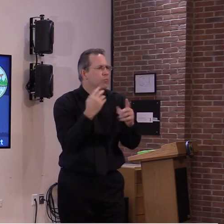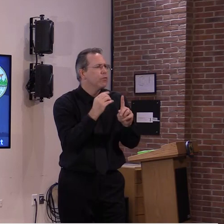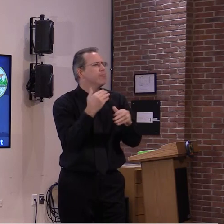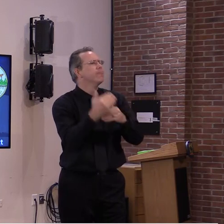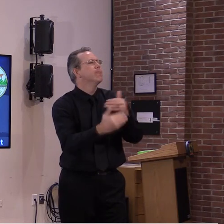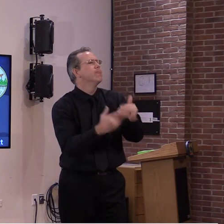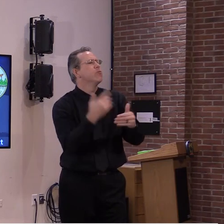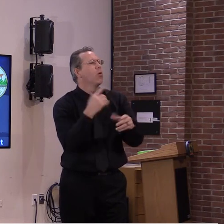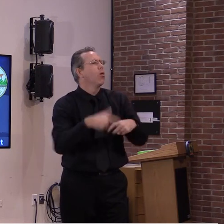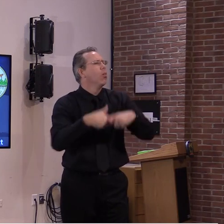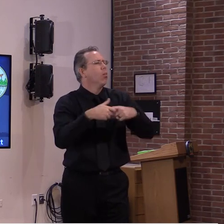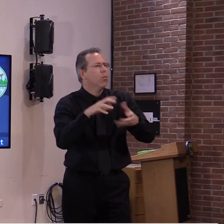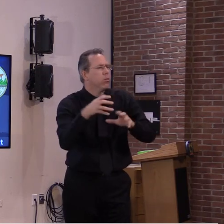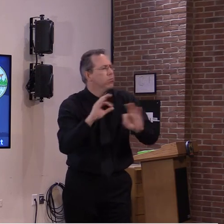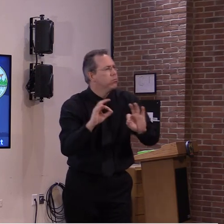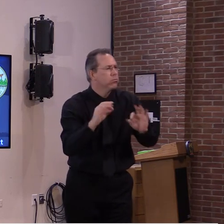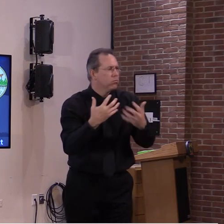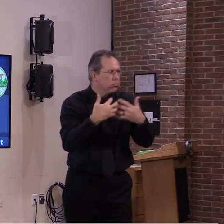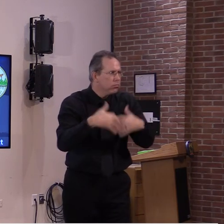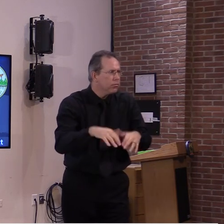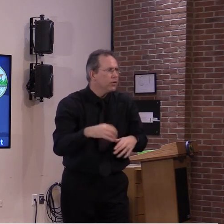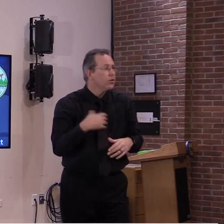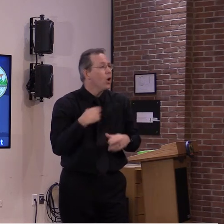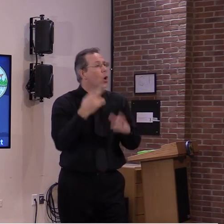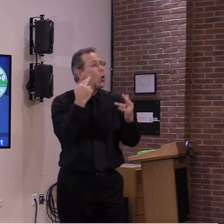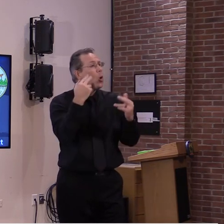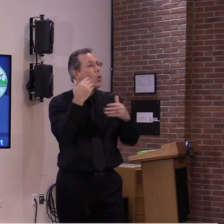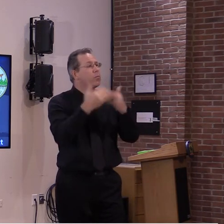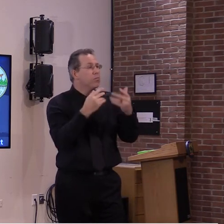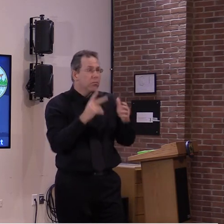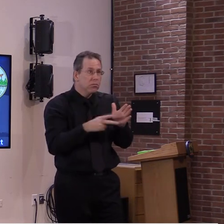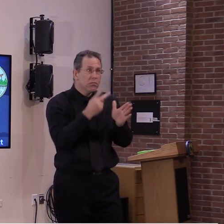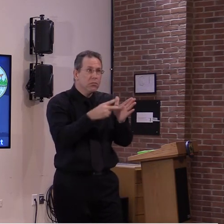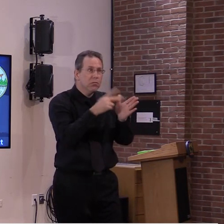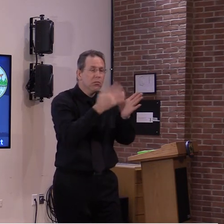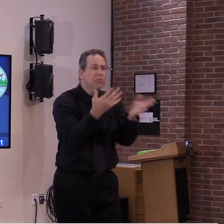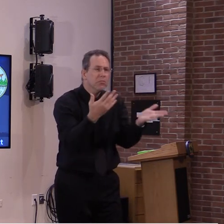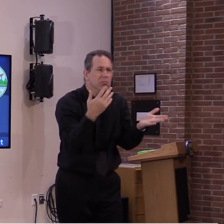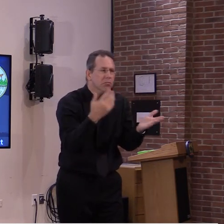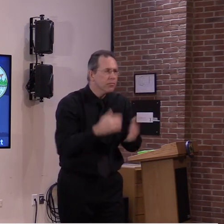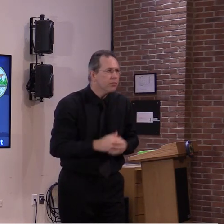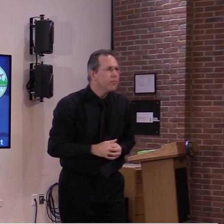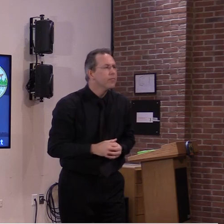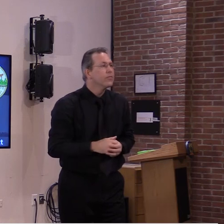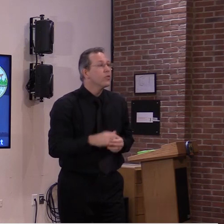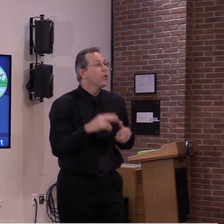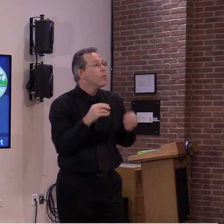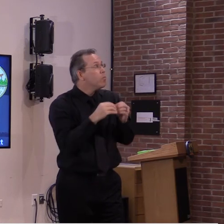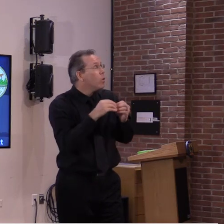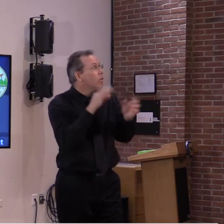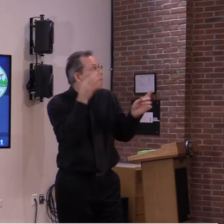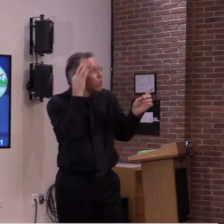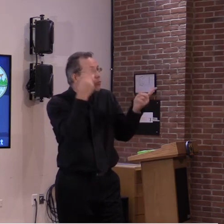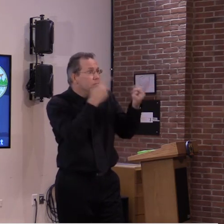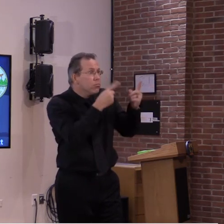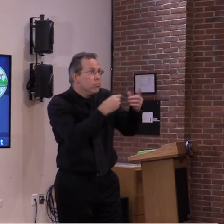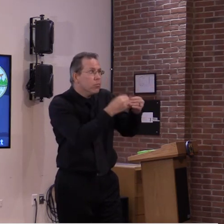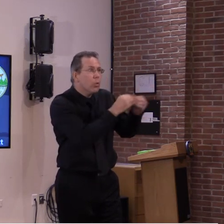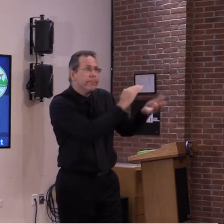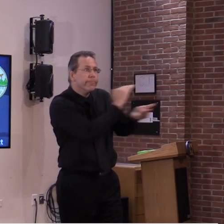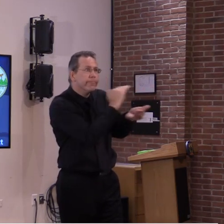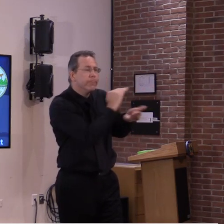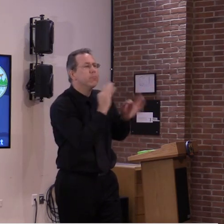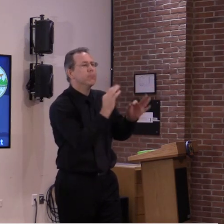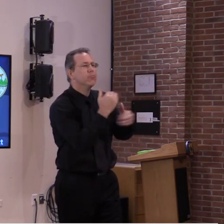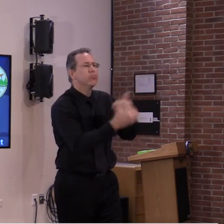were higher than those that were contracted for in that federal pharmacy partnership. And as you heard from Secretary Smith,